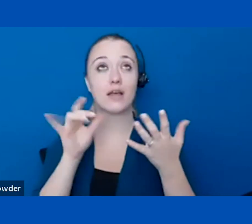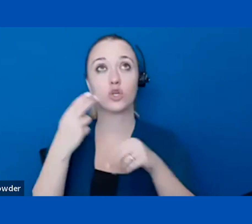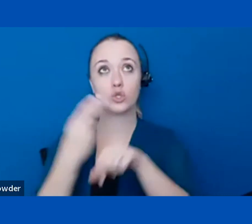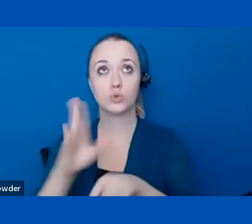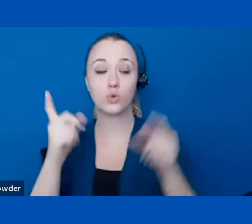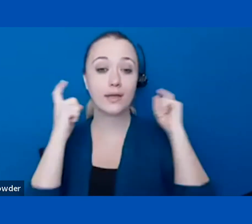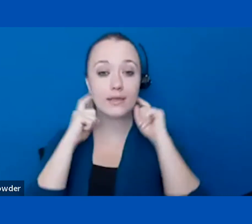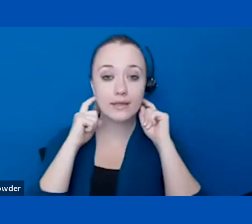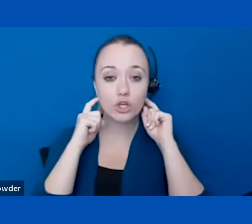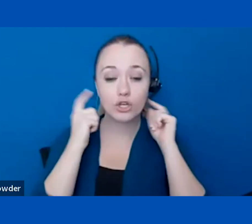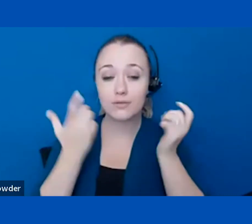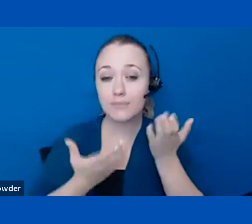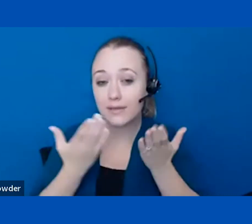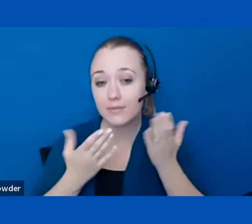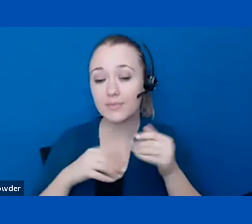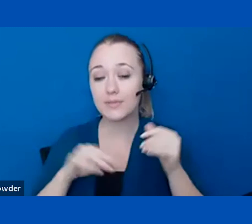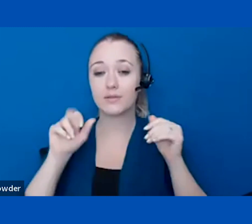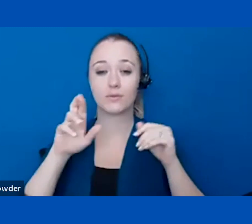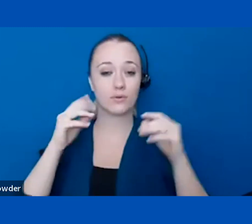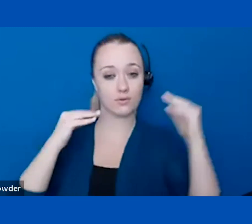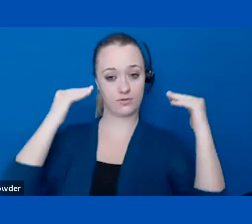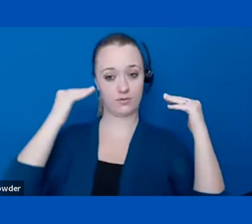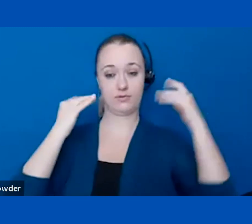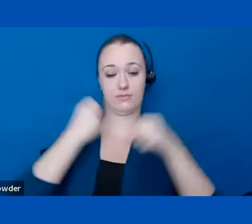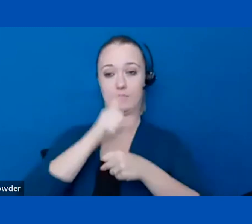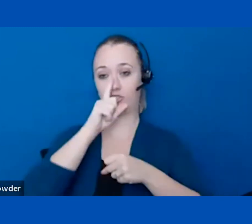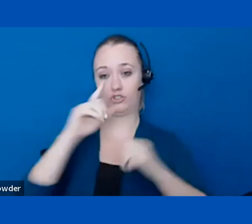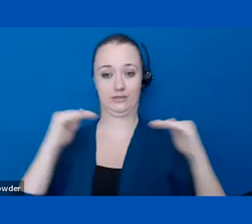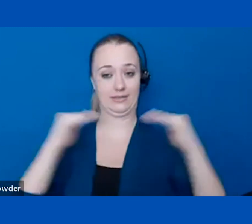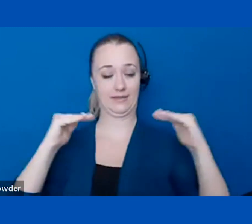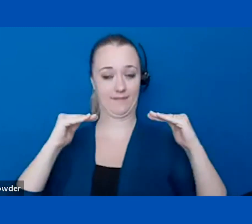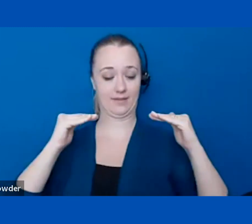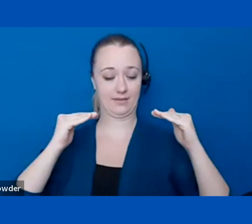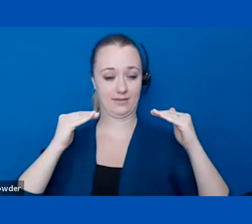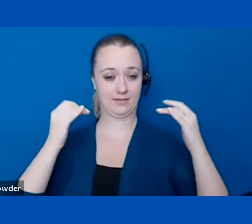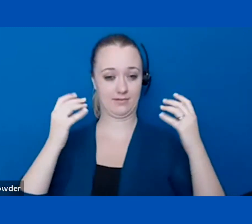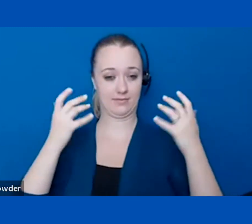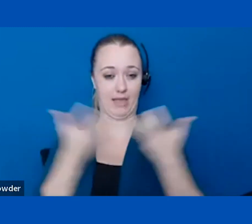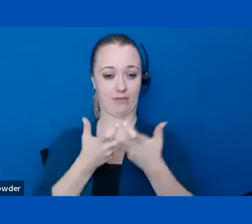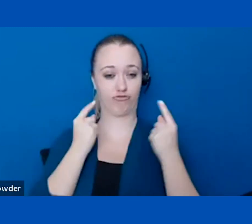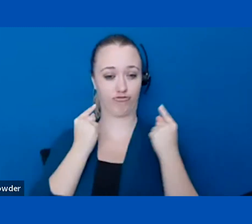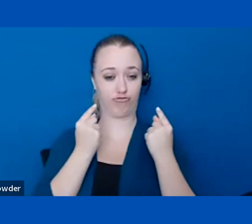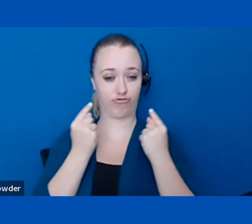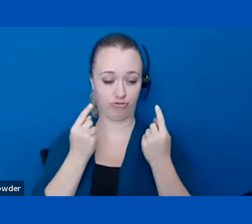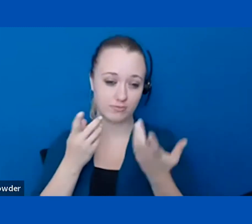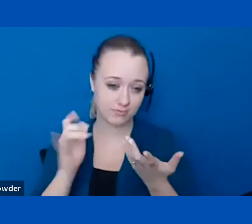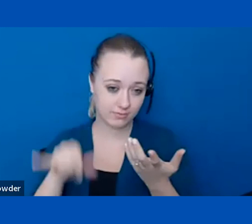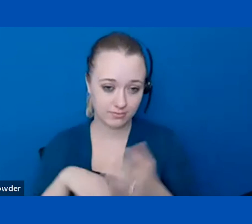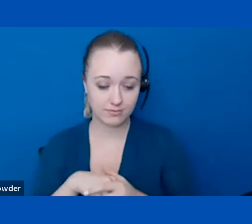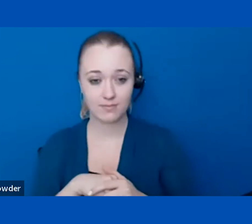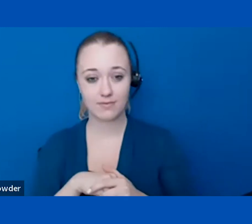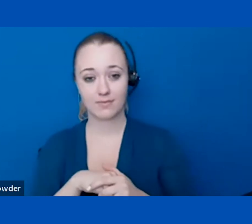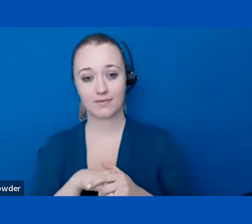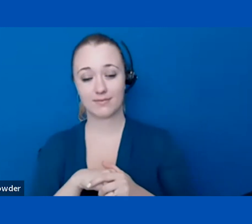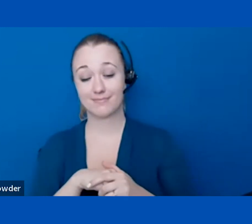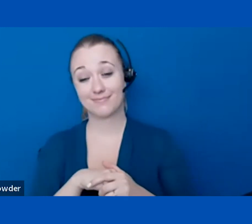or whatever, like making sure things are even and stuff like that, to find ways to do that. This could probably even